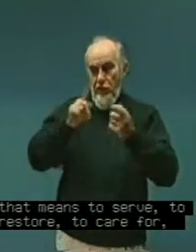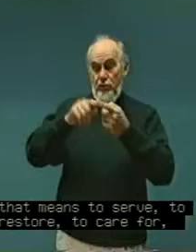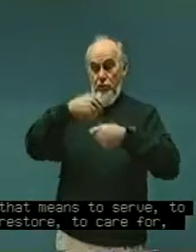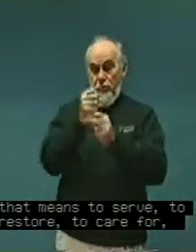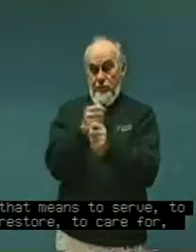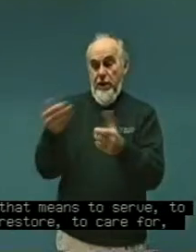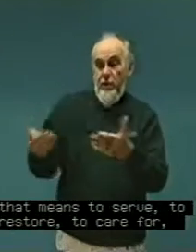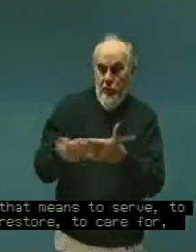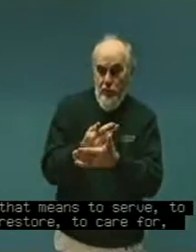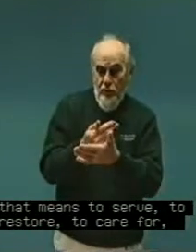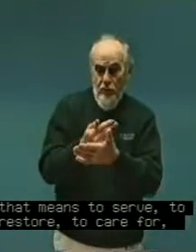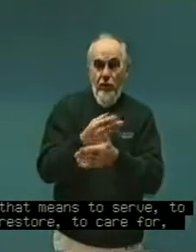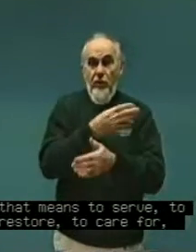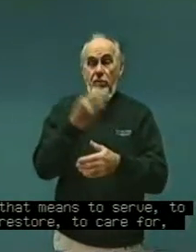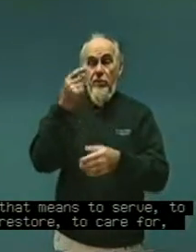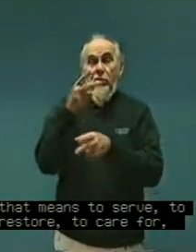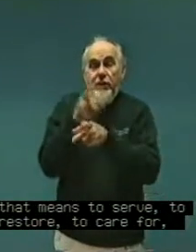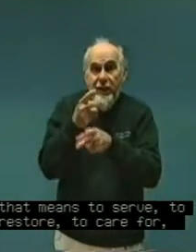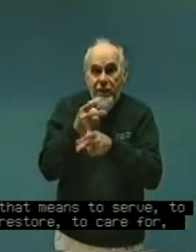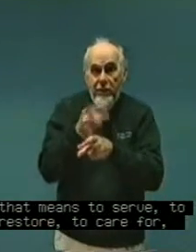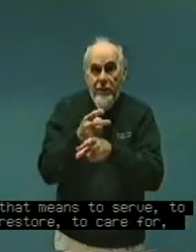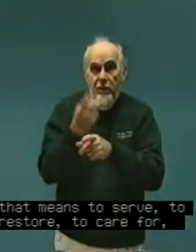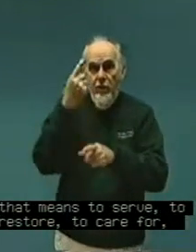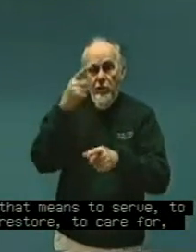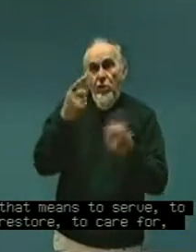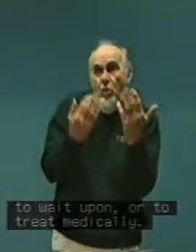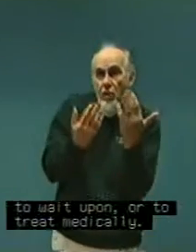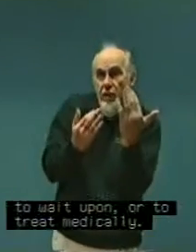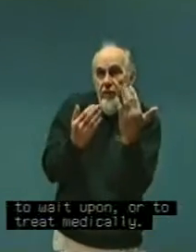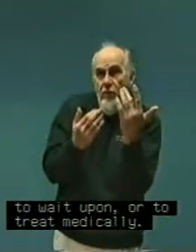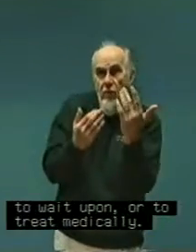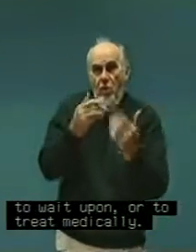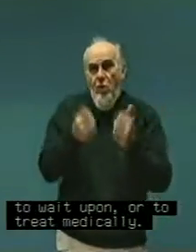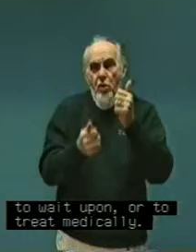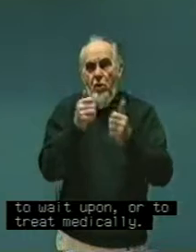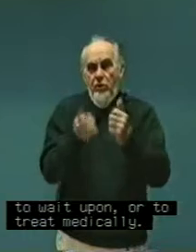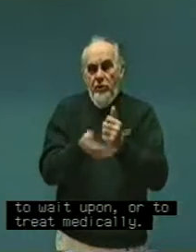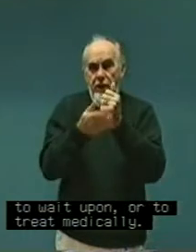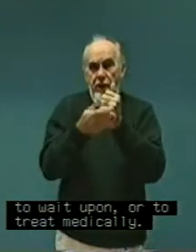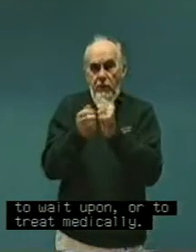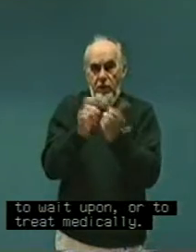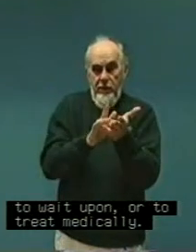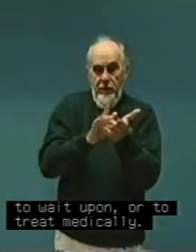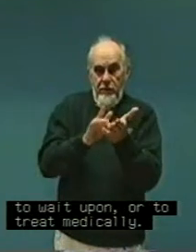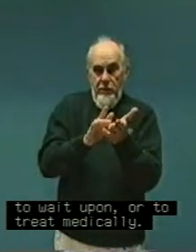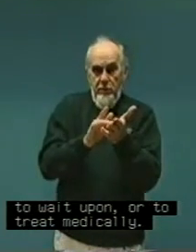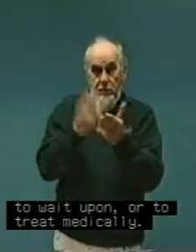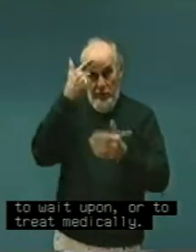that means to serve, to restore, to care for, to wait upon, or to treat